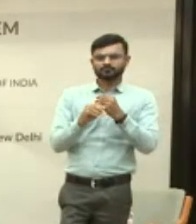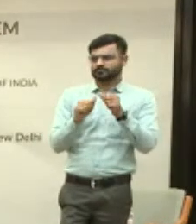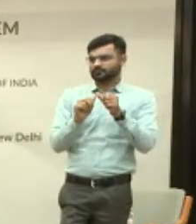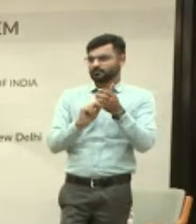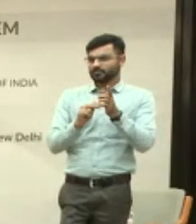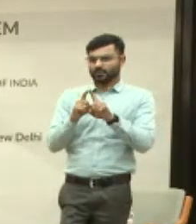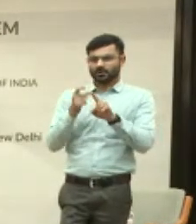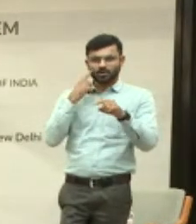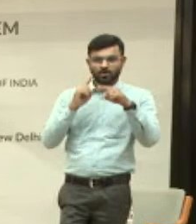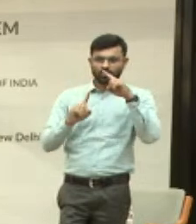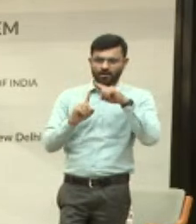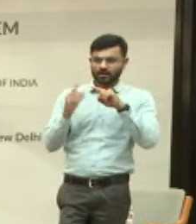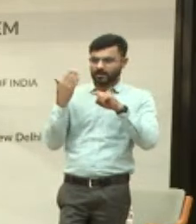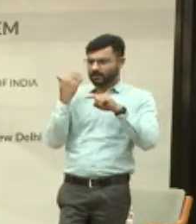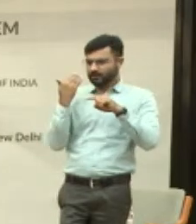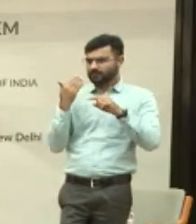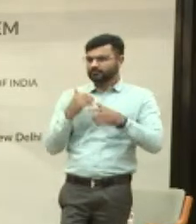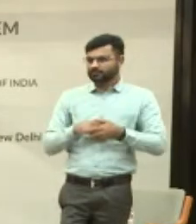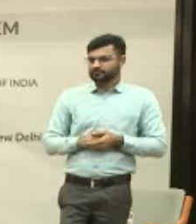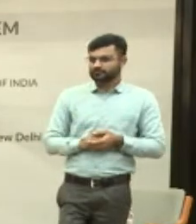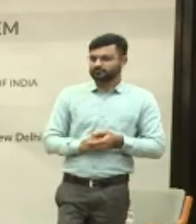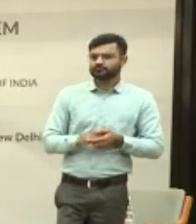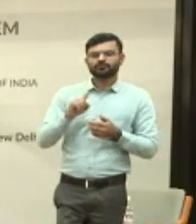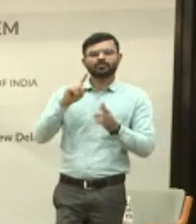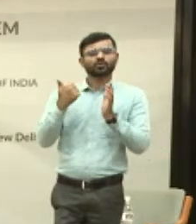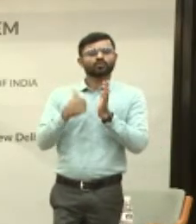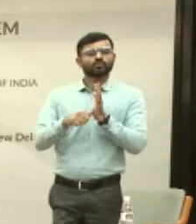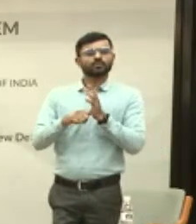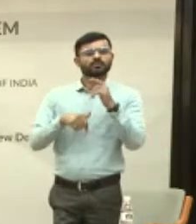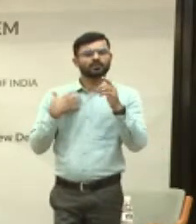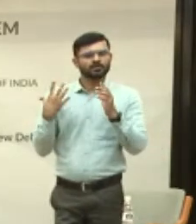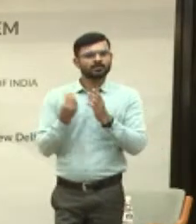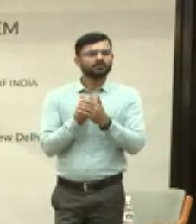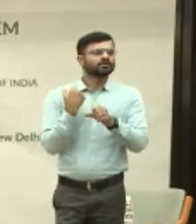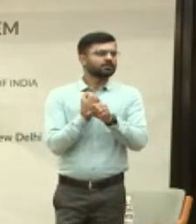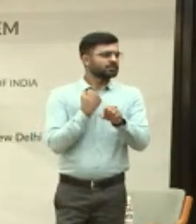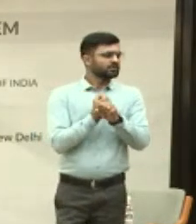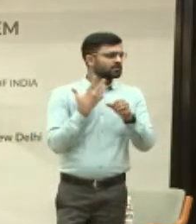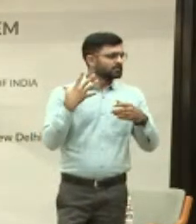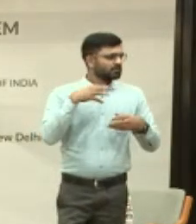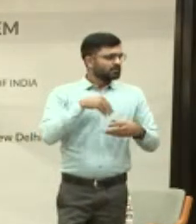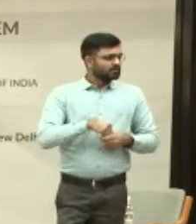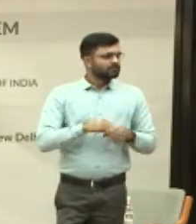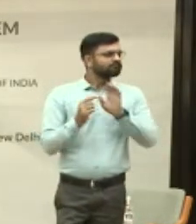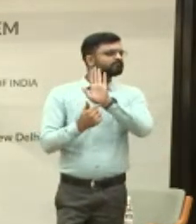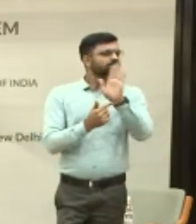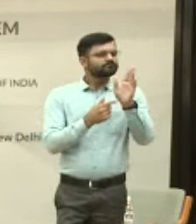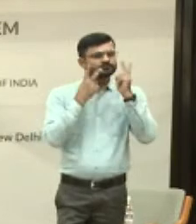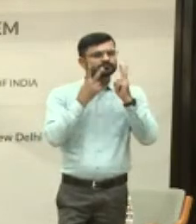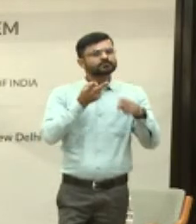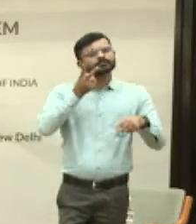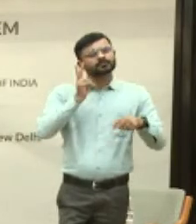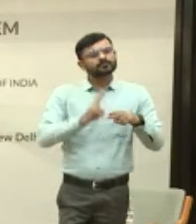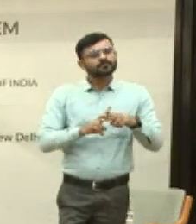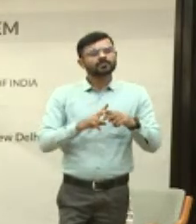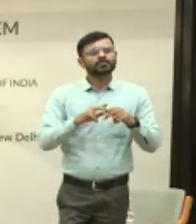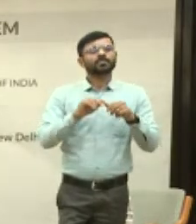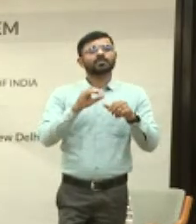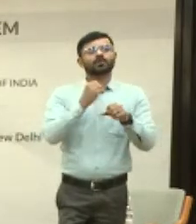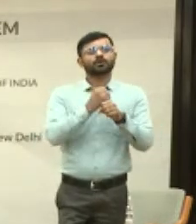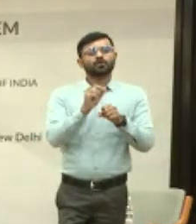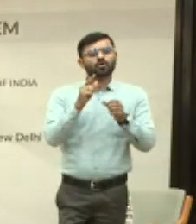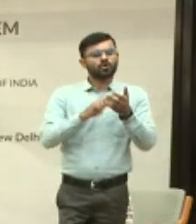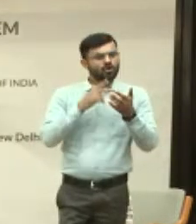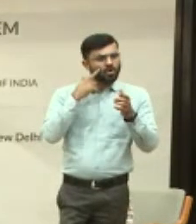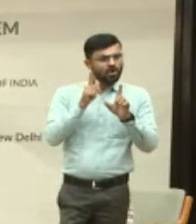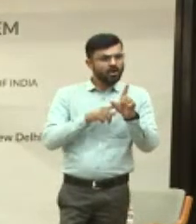which recently, I mean, about a month back when we were working on this, we saw as particularly galling.